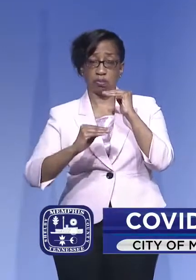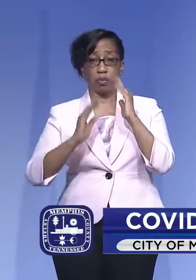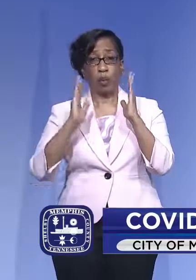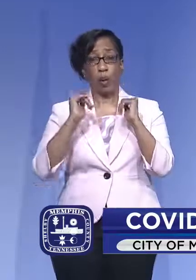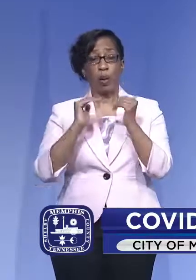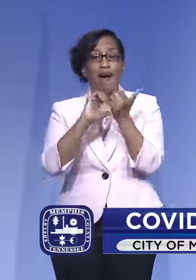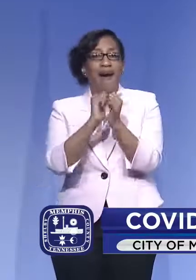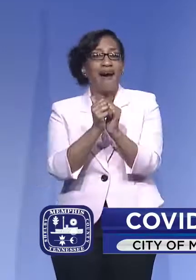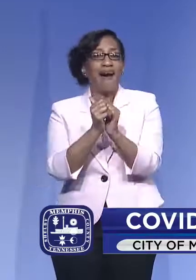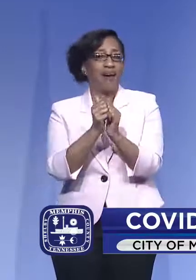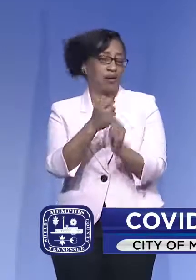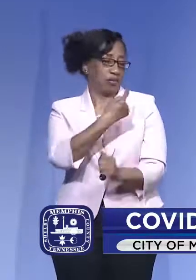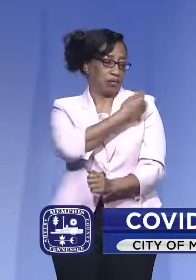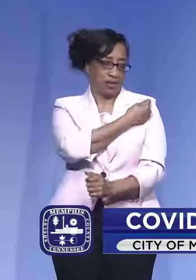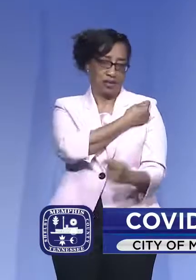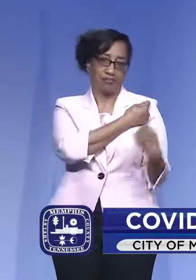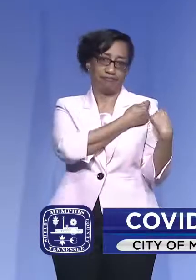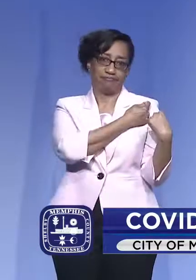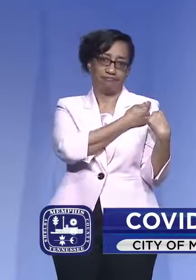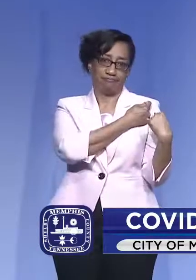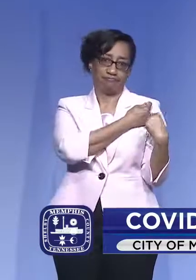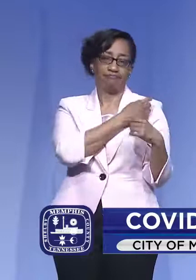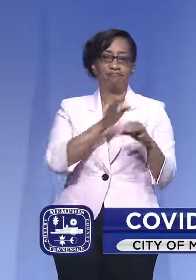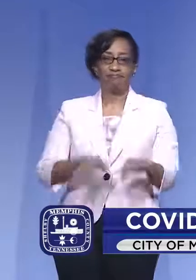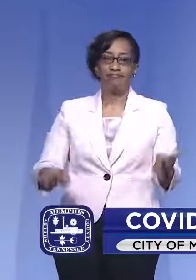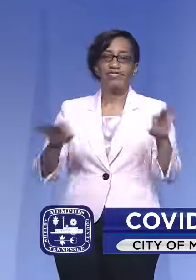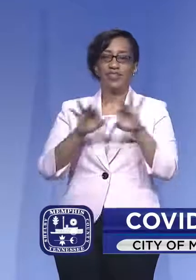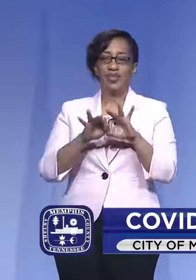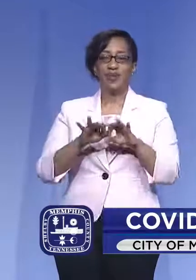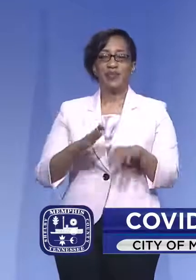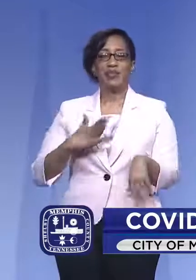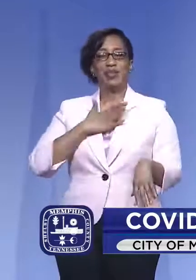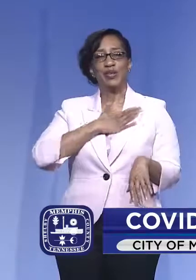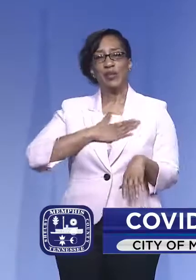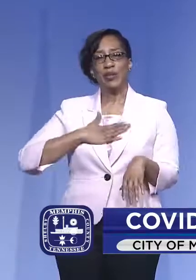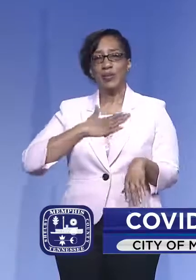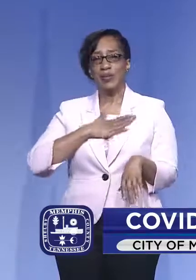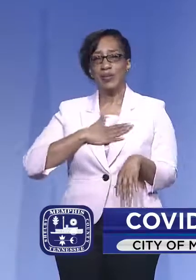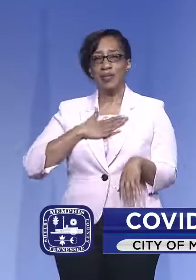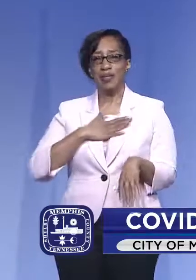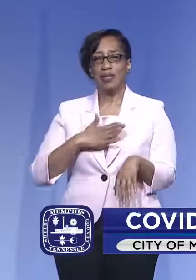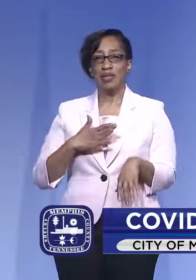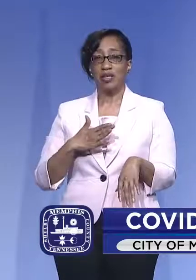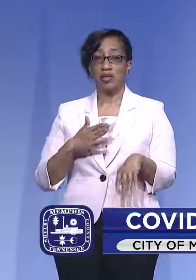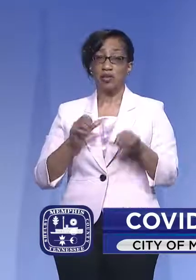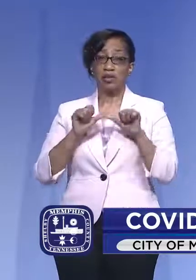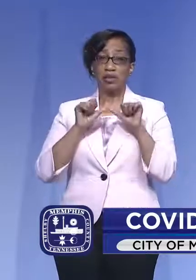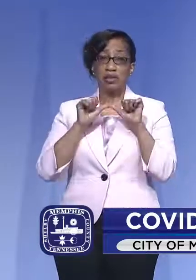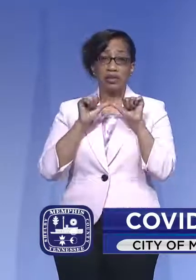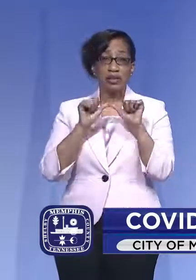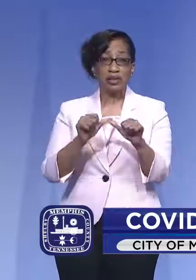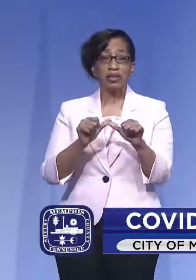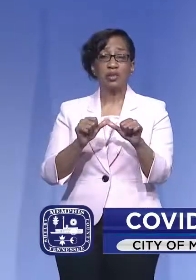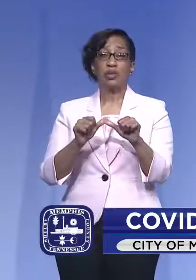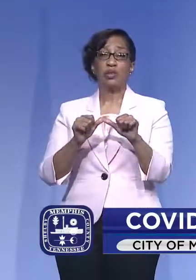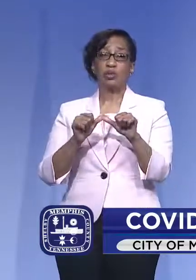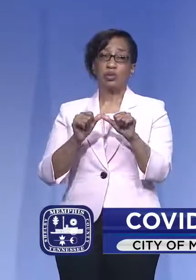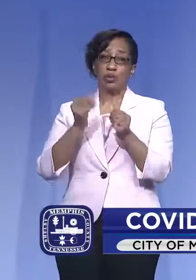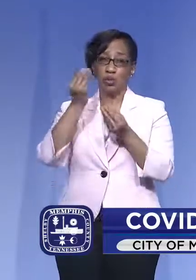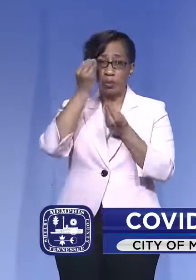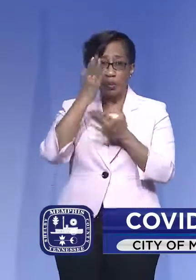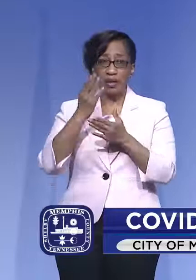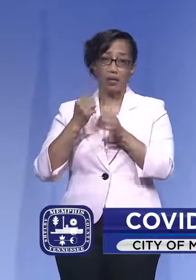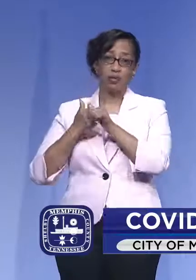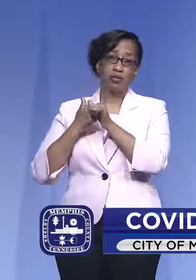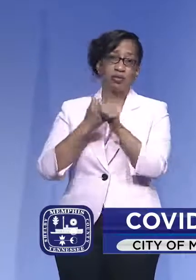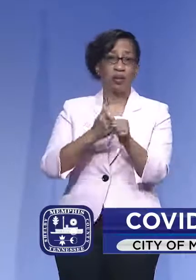way out of this pandemic. So we appreciate everyone, their continued compliance and support. The reason